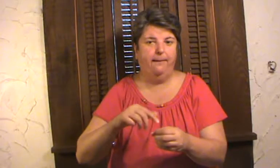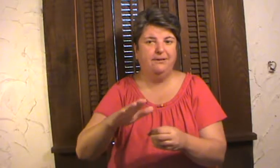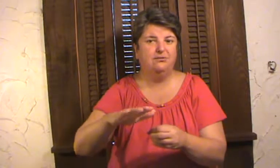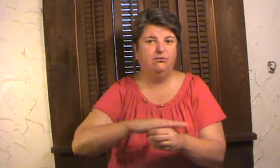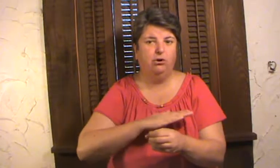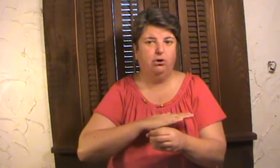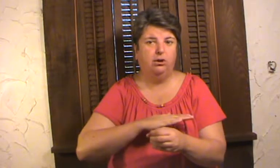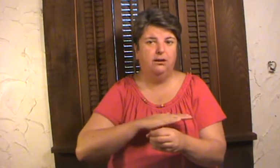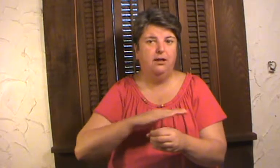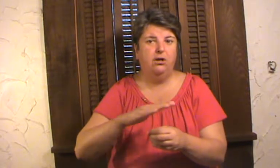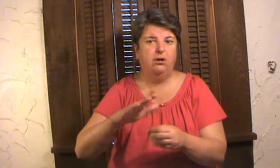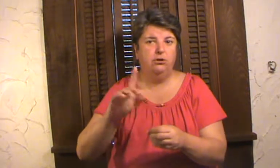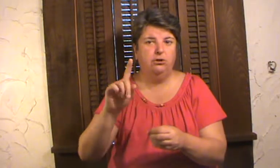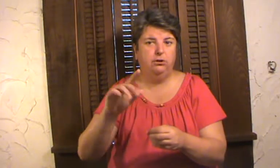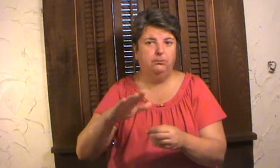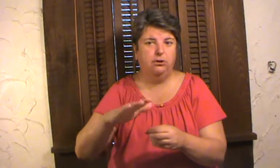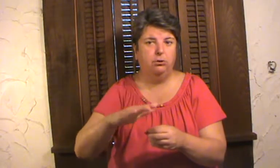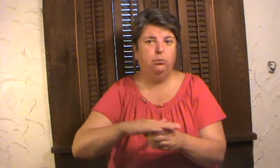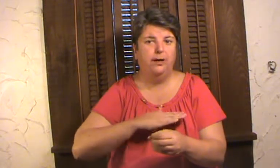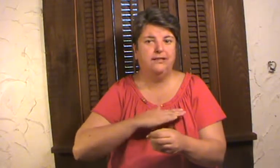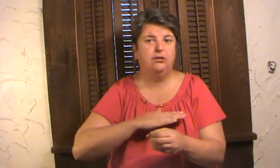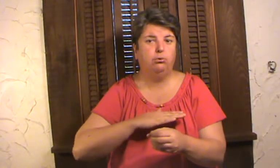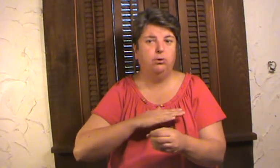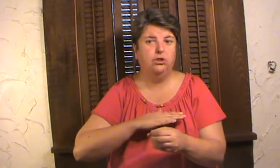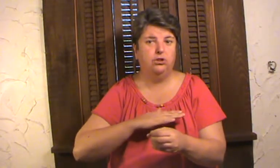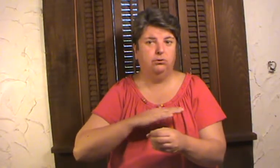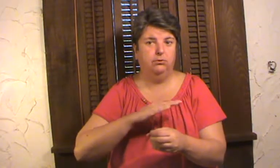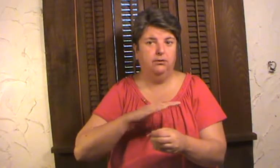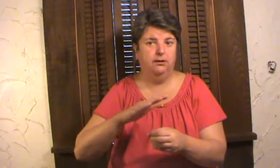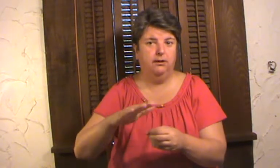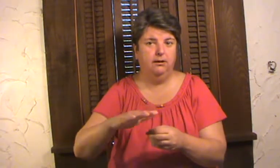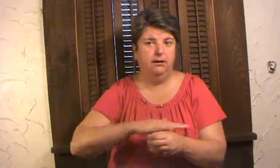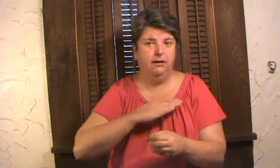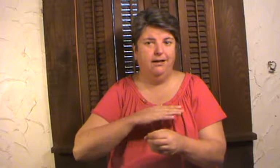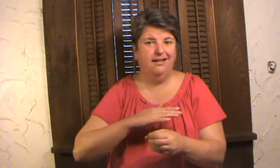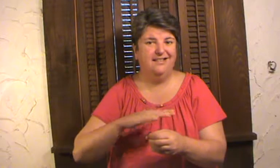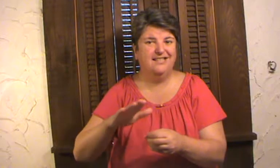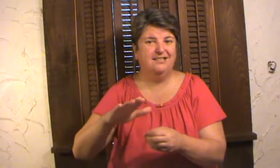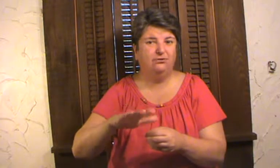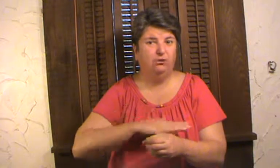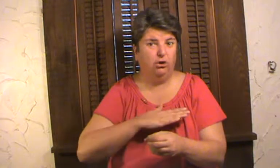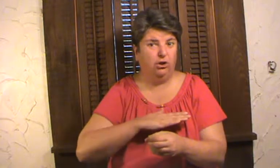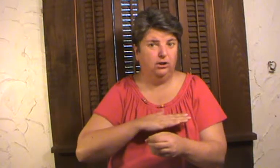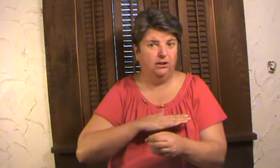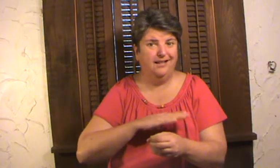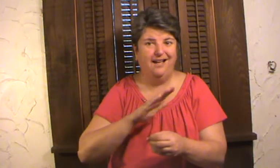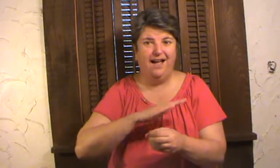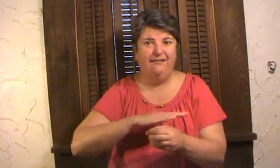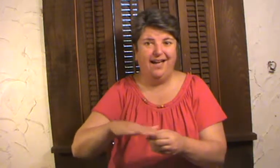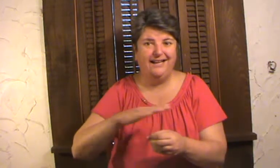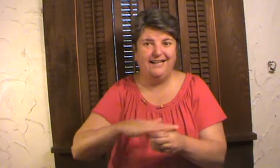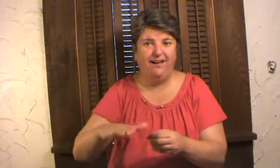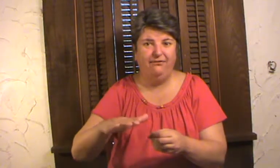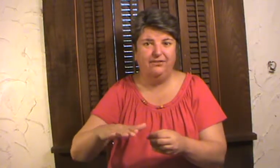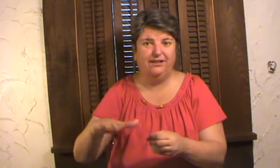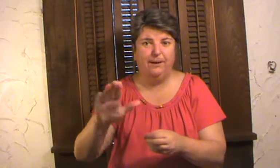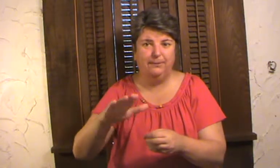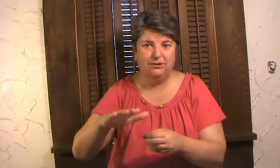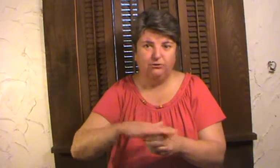is full. You brush it once towards you. This is full. I've had enough, the cup is